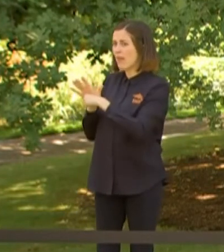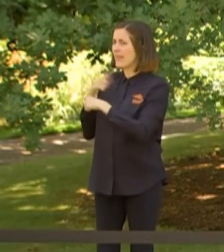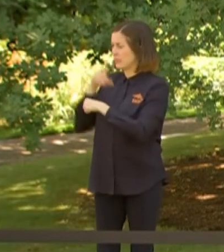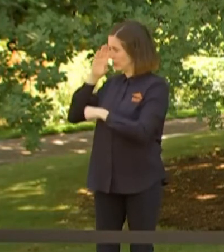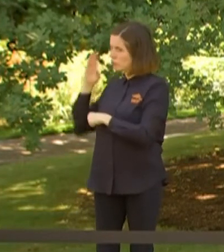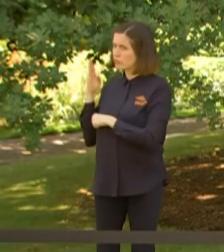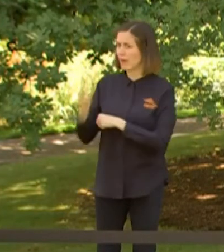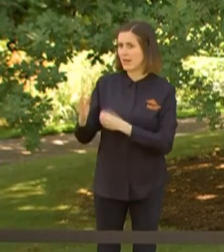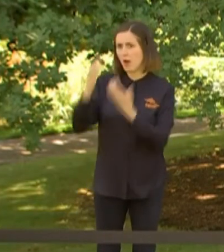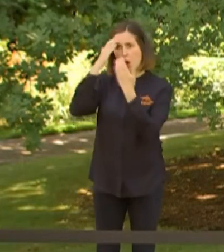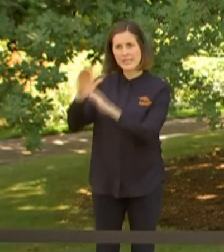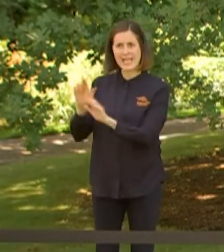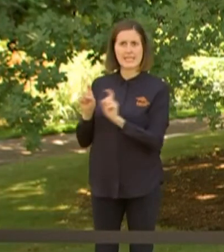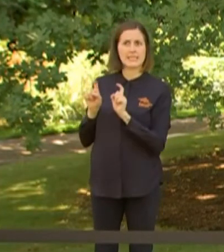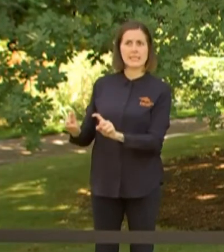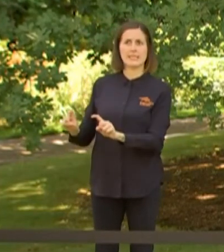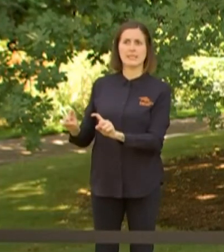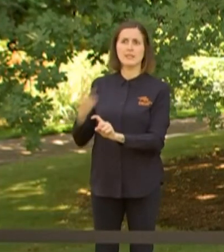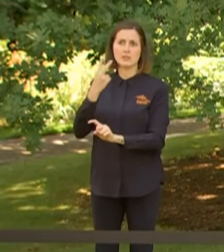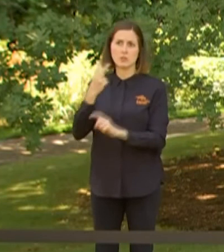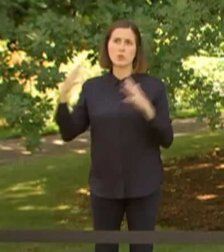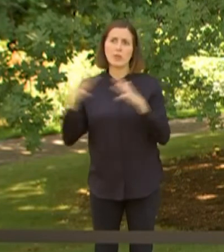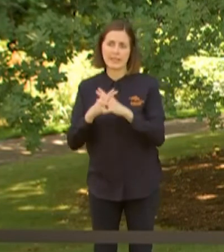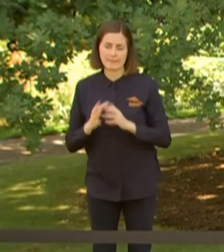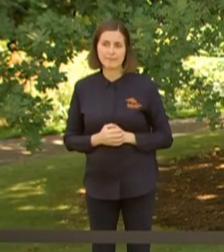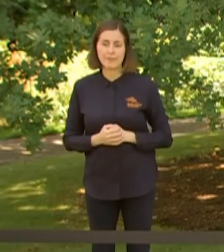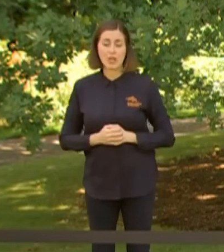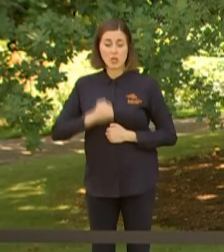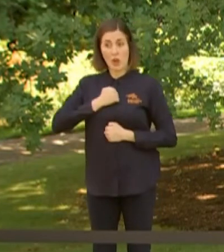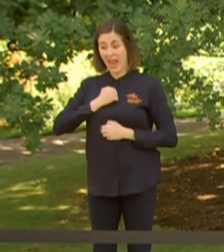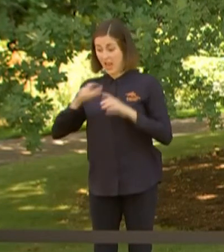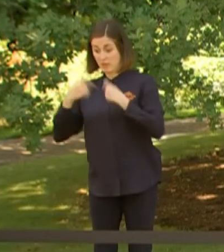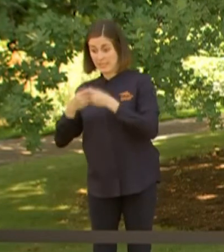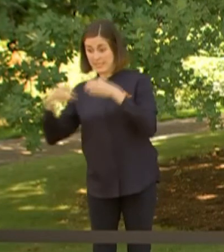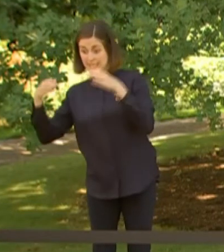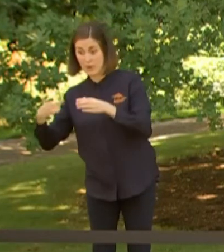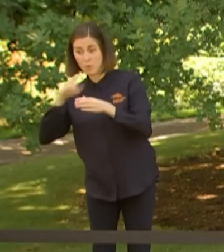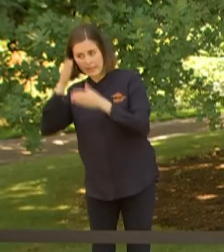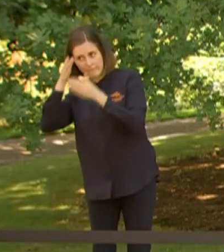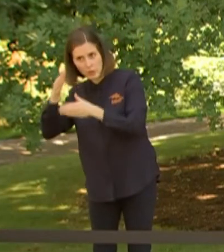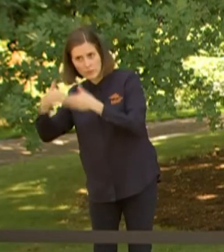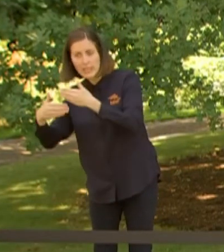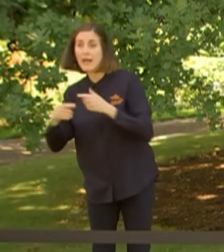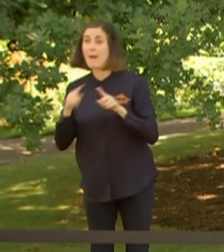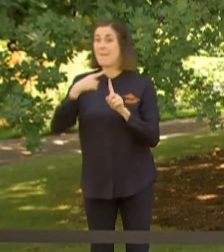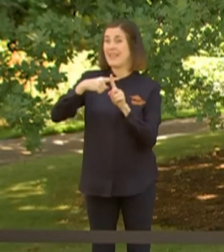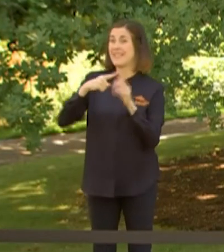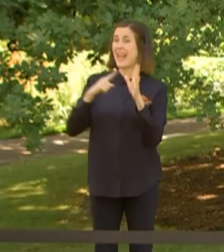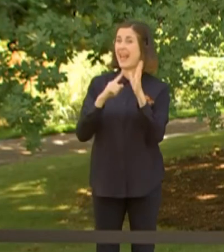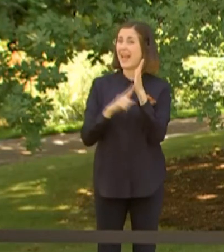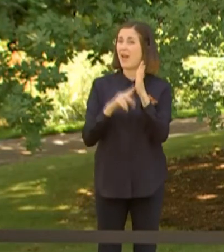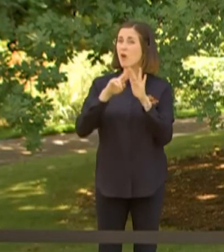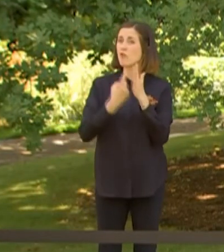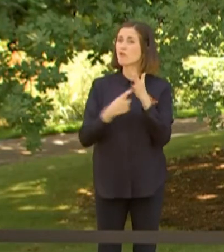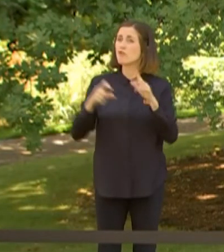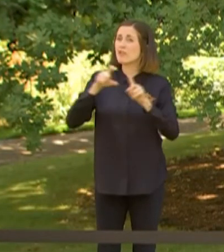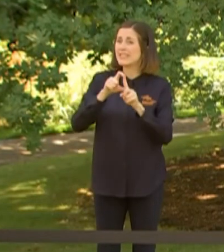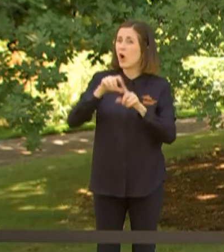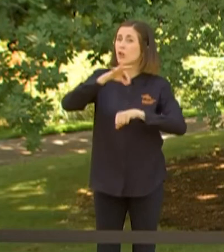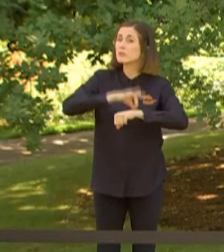managed under our program, but also by Alfred Health, so a very strong health focus there, and 24/7 arrangements